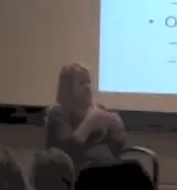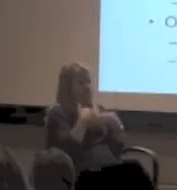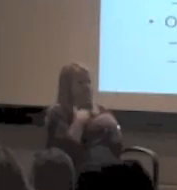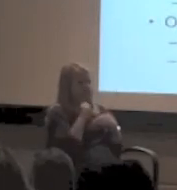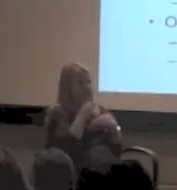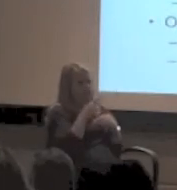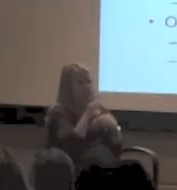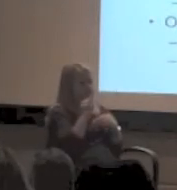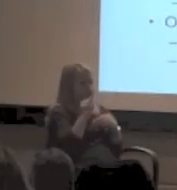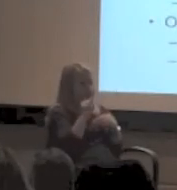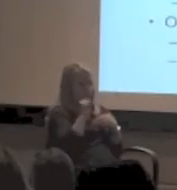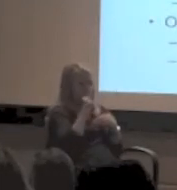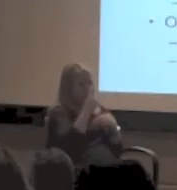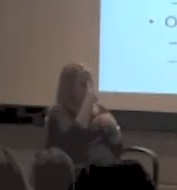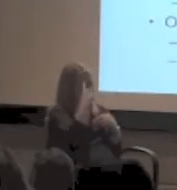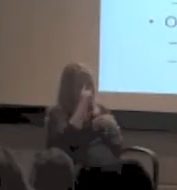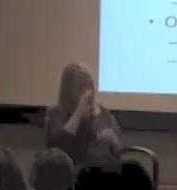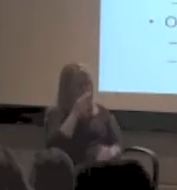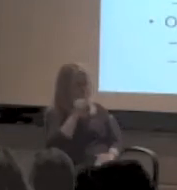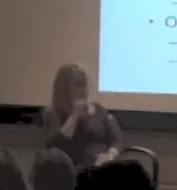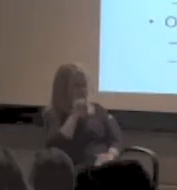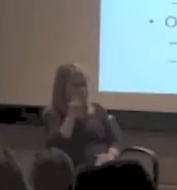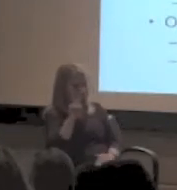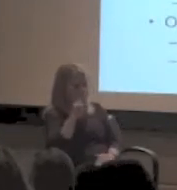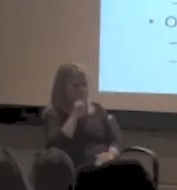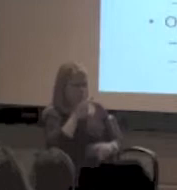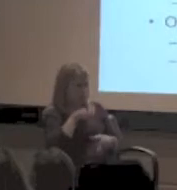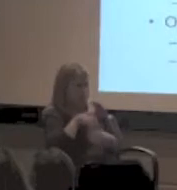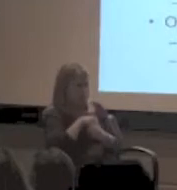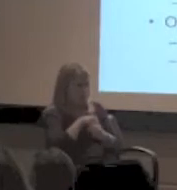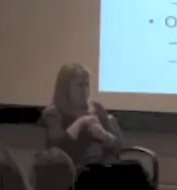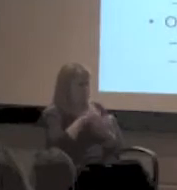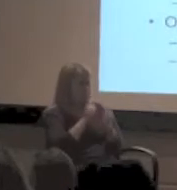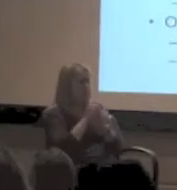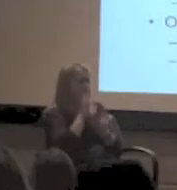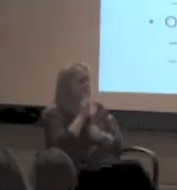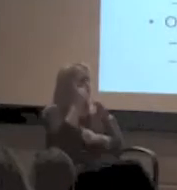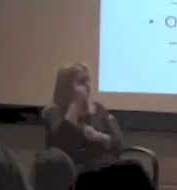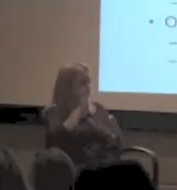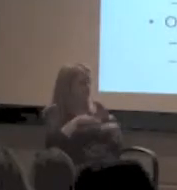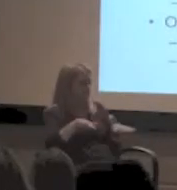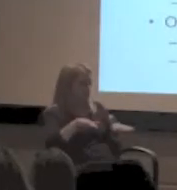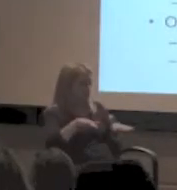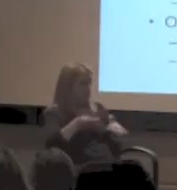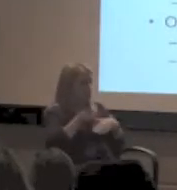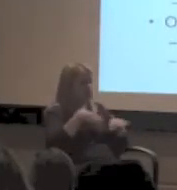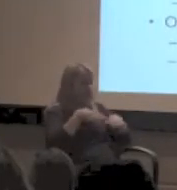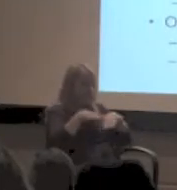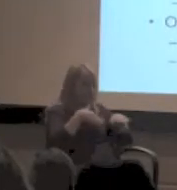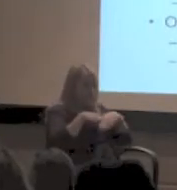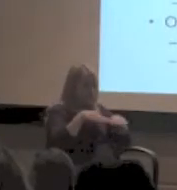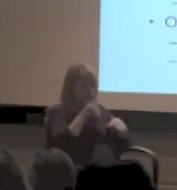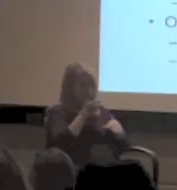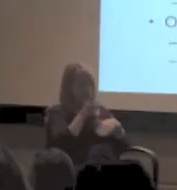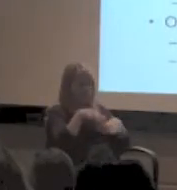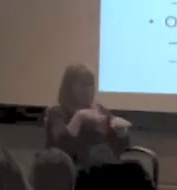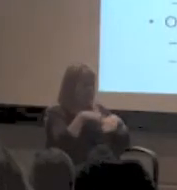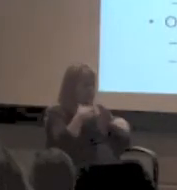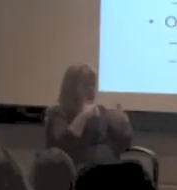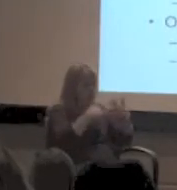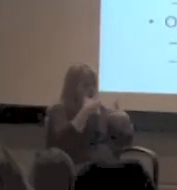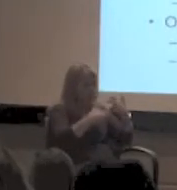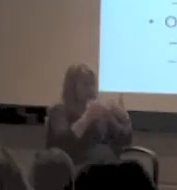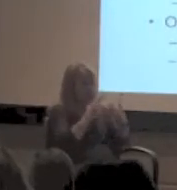And really, we don't think the Chiari II has a big role in older children walking. If there's problems walking